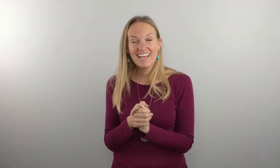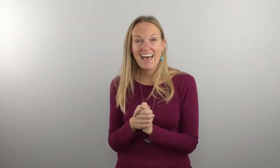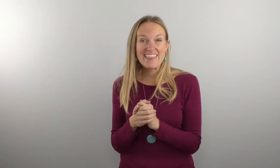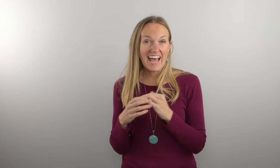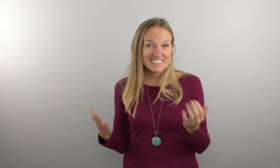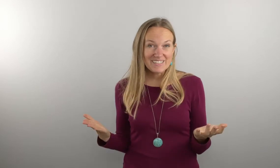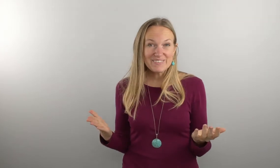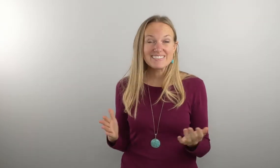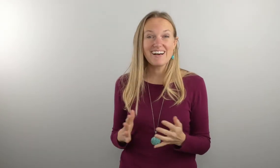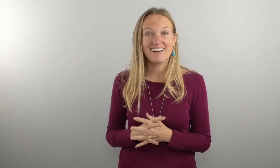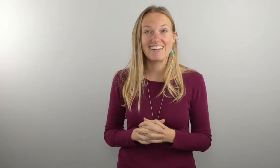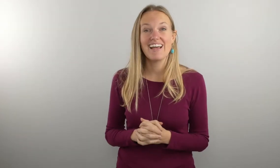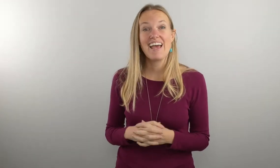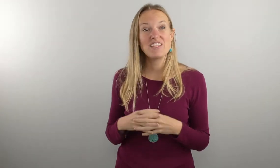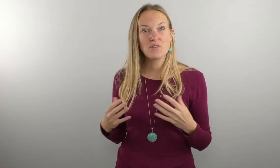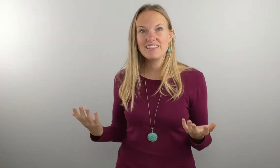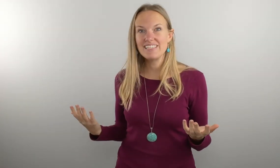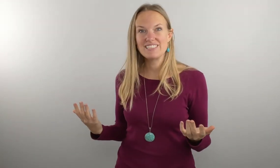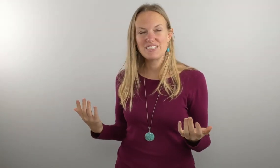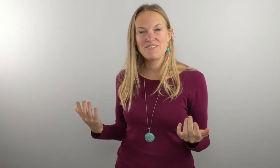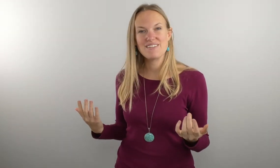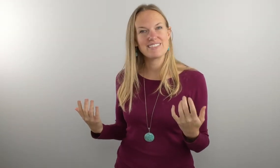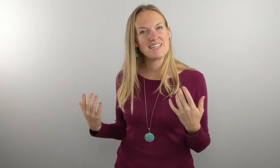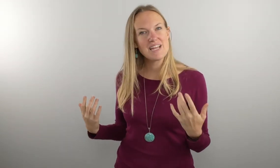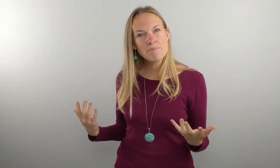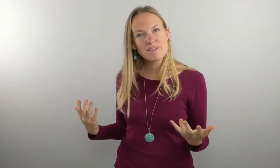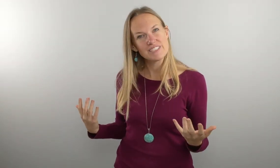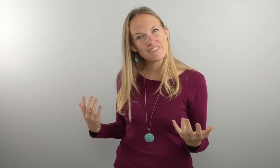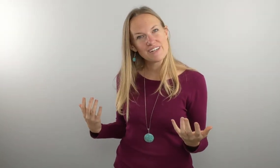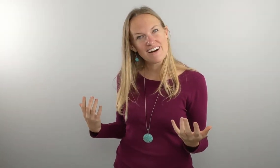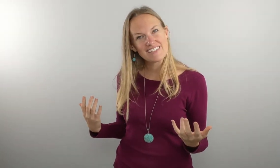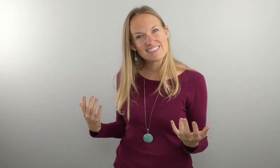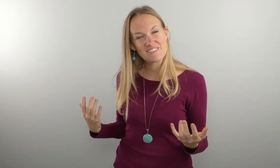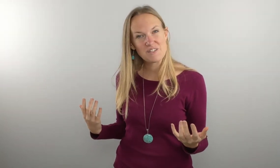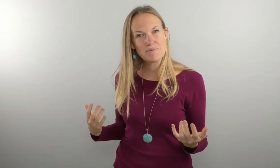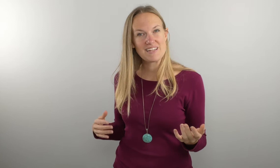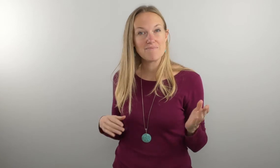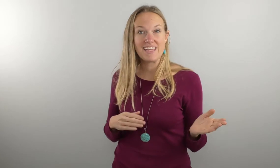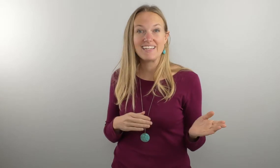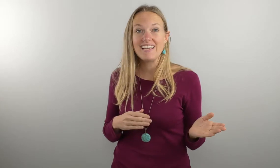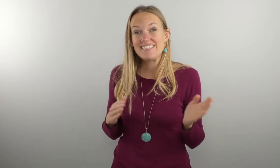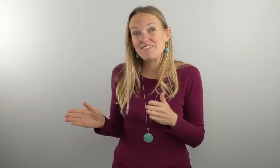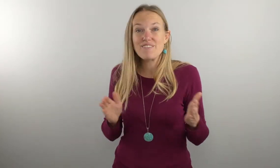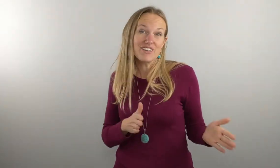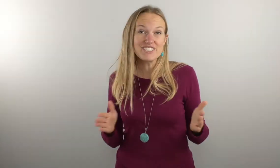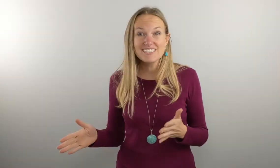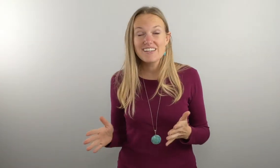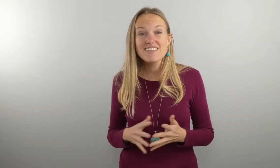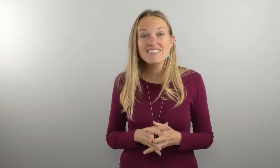And that's the whole song. And the great thing is too, there's a number of different artists and groups that have made different versions of this